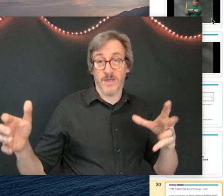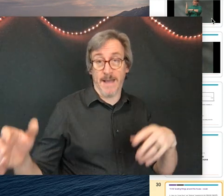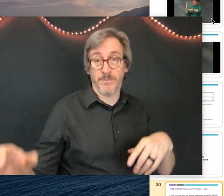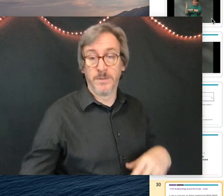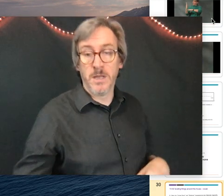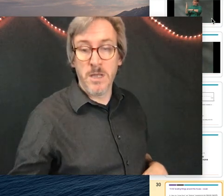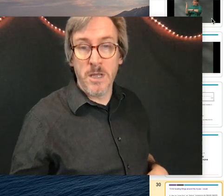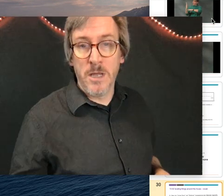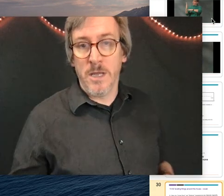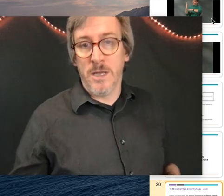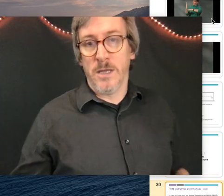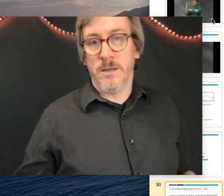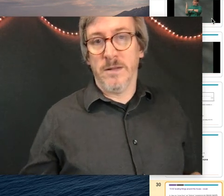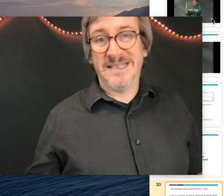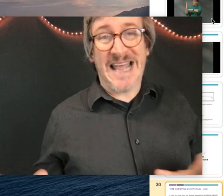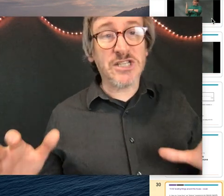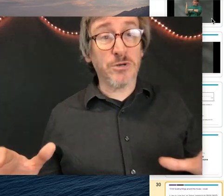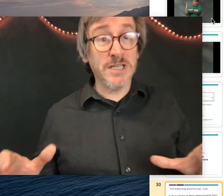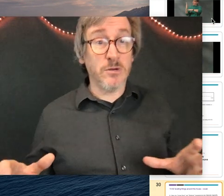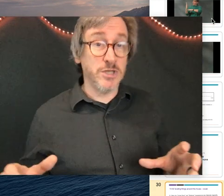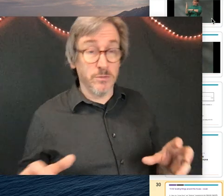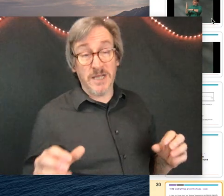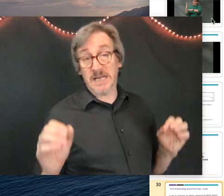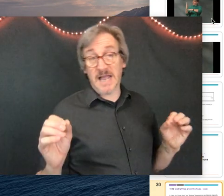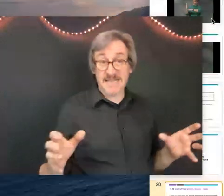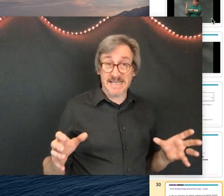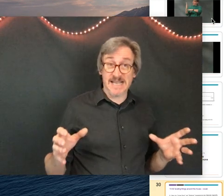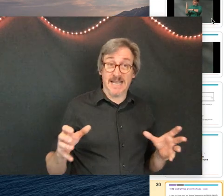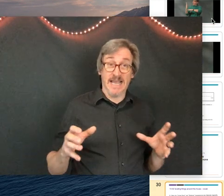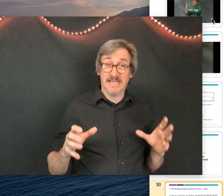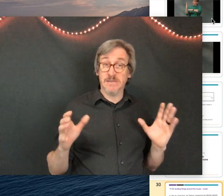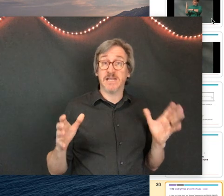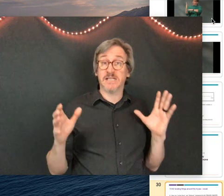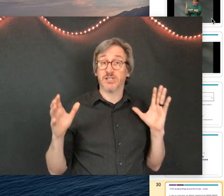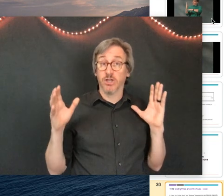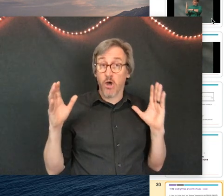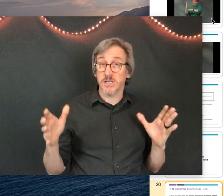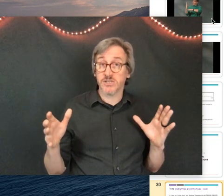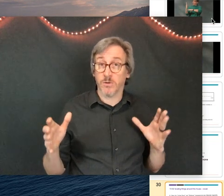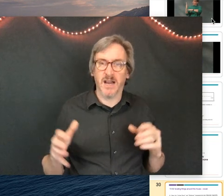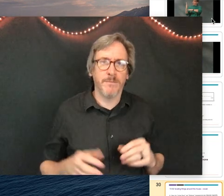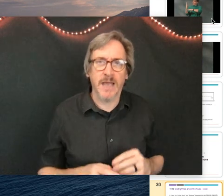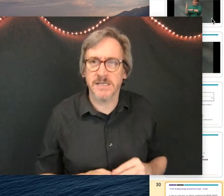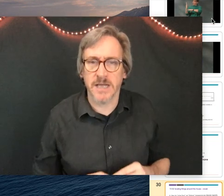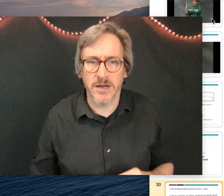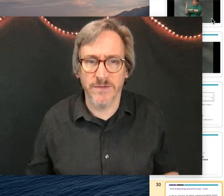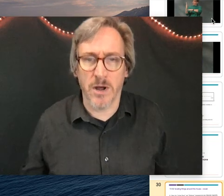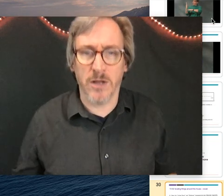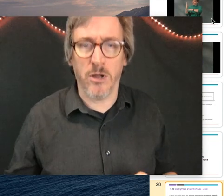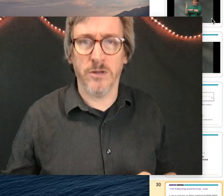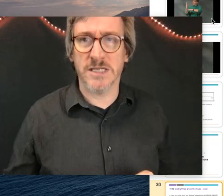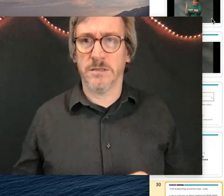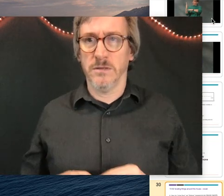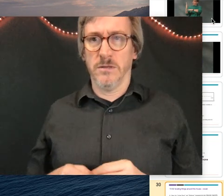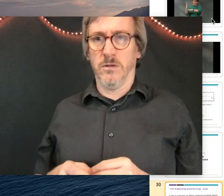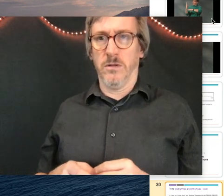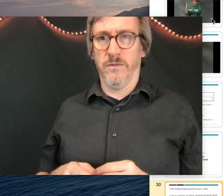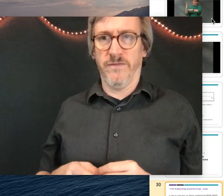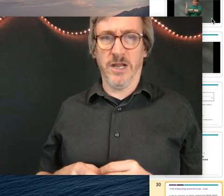the vocab. That's 1302. It, as I say, it seems like it's the longest one, and I don't even know how long